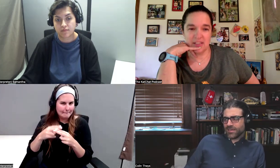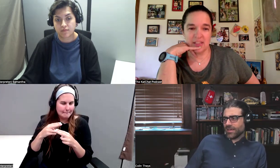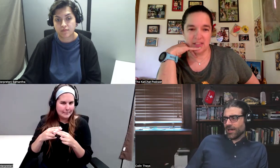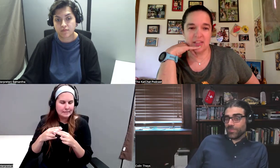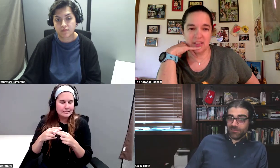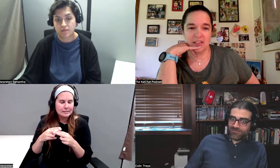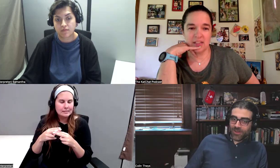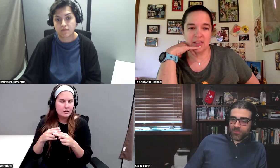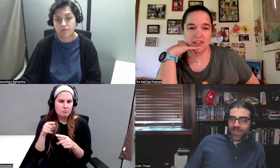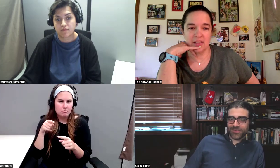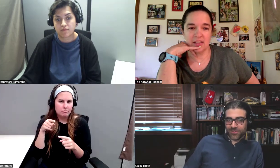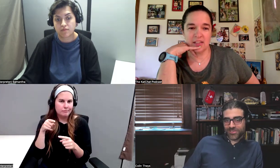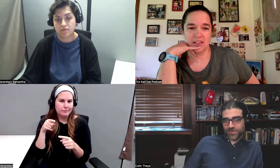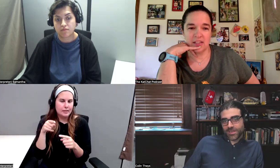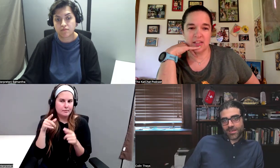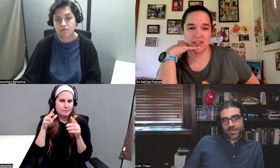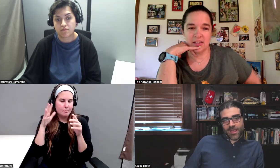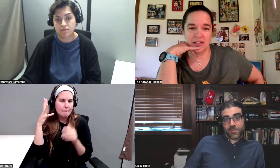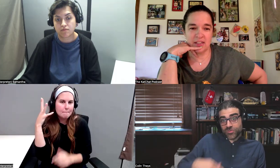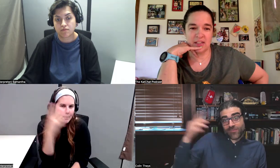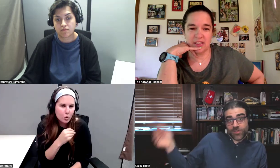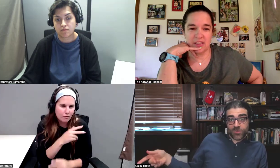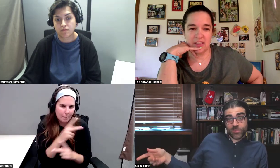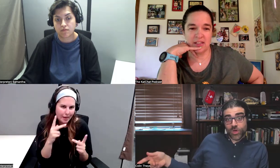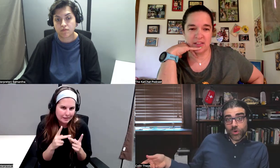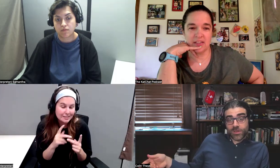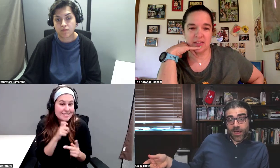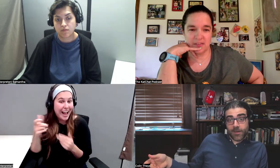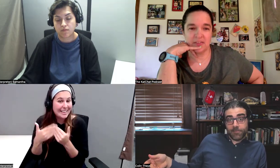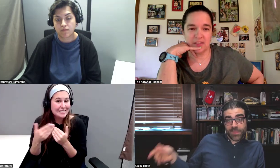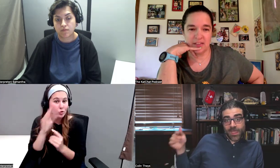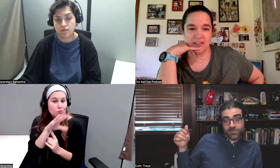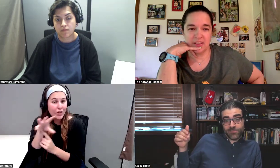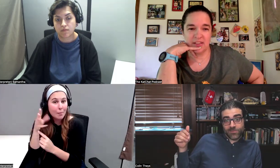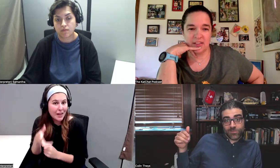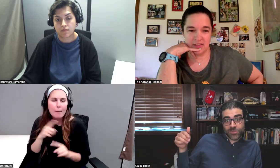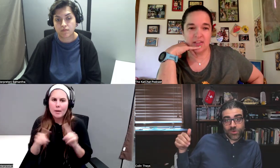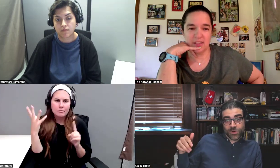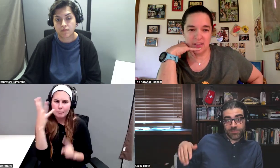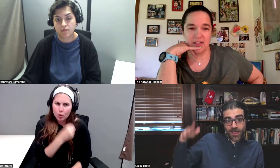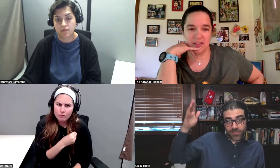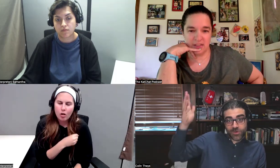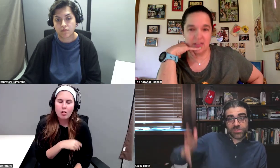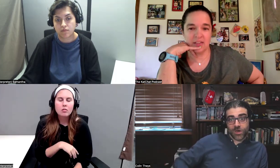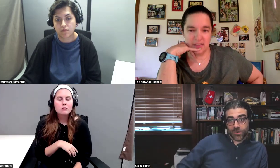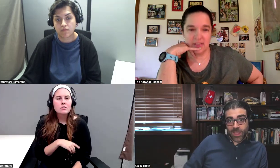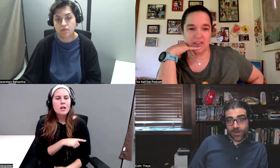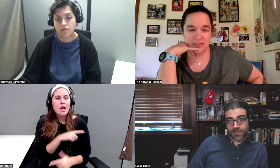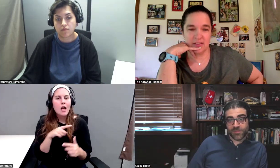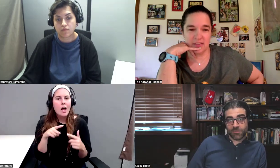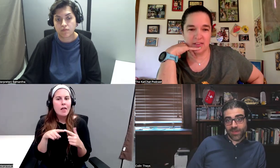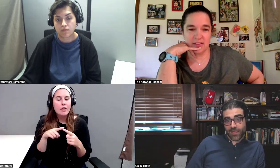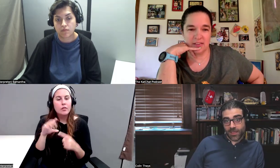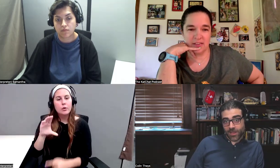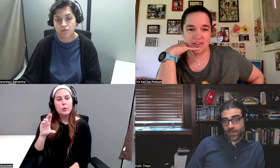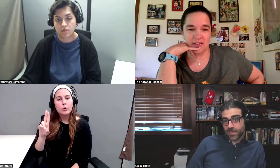fabulous, but very impractical to shoot. And then we traveled over to Peru and toured the Cusco area